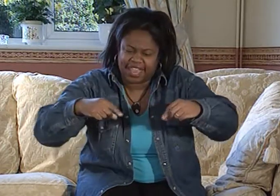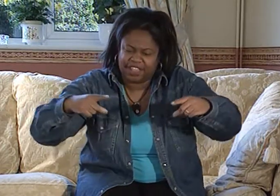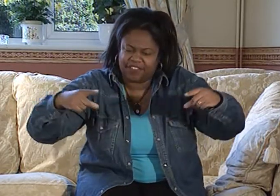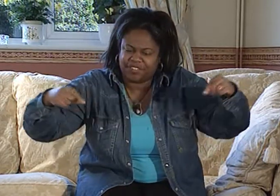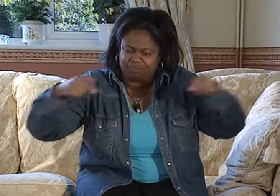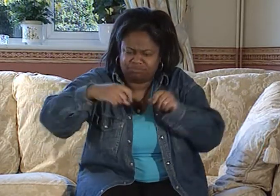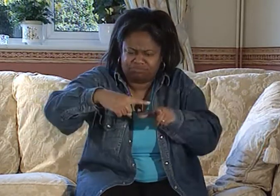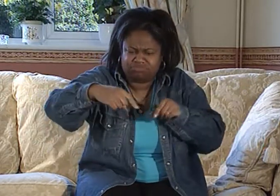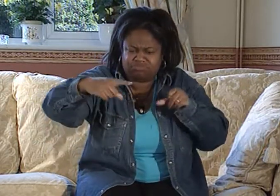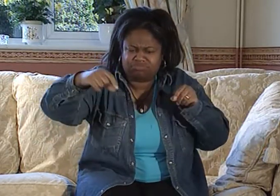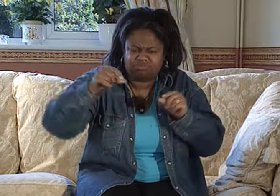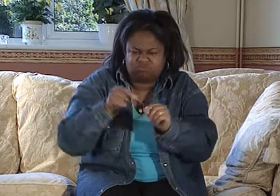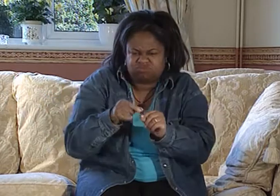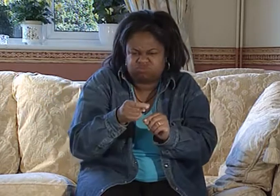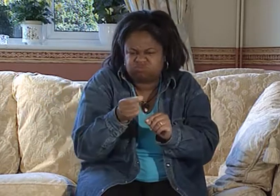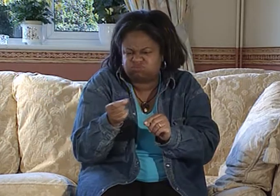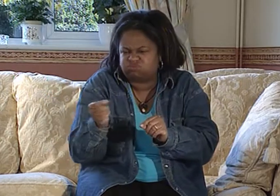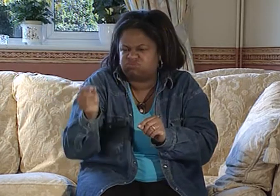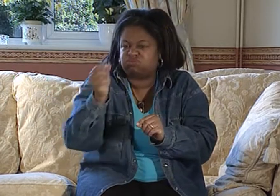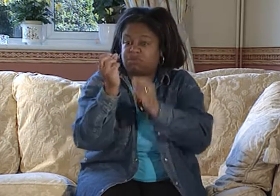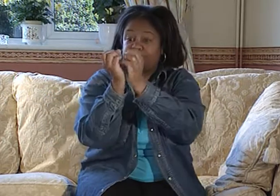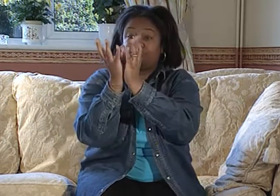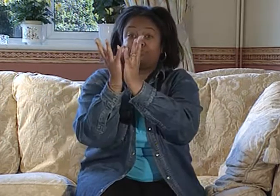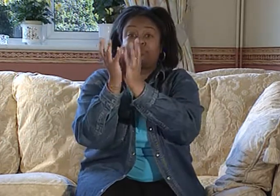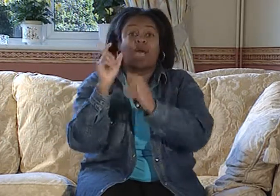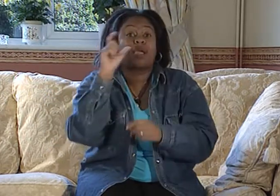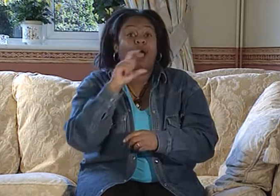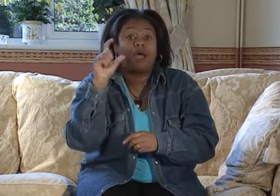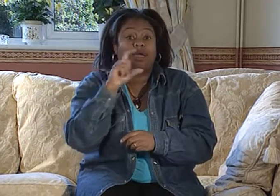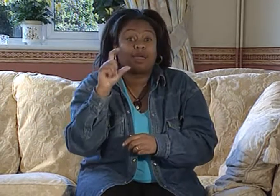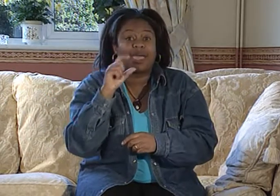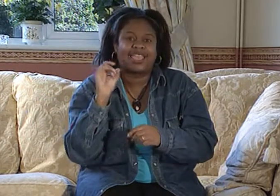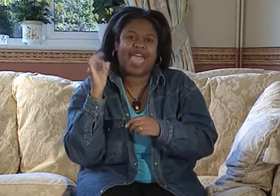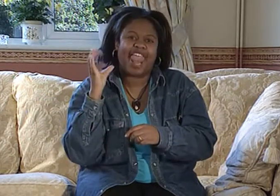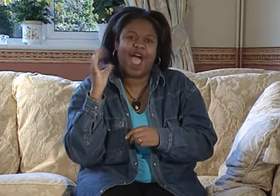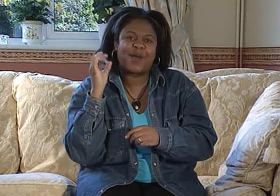He stopped in front of the lawnmower and nibbled a delicious dandelion leaf.